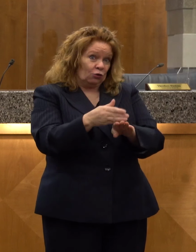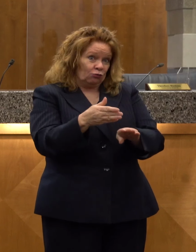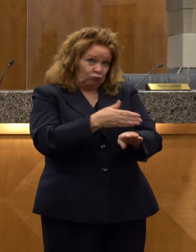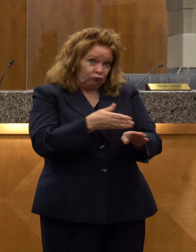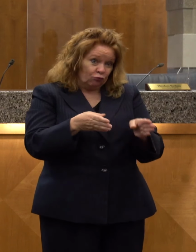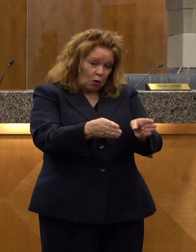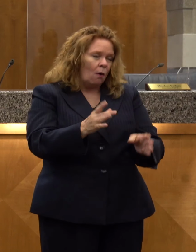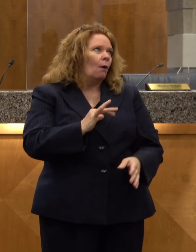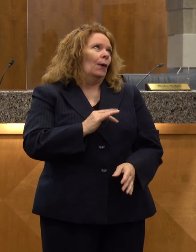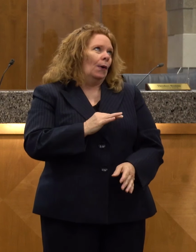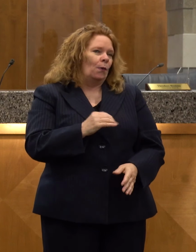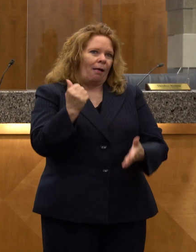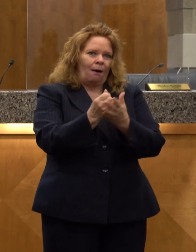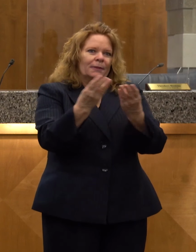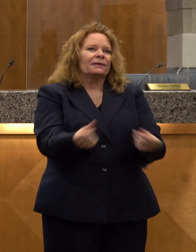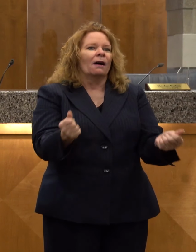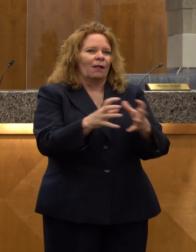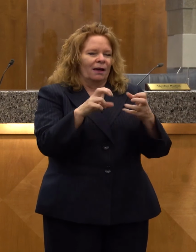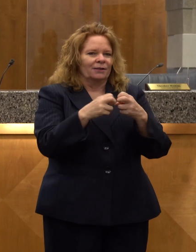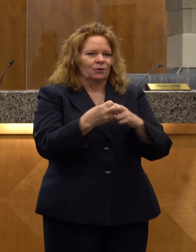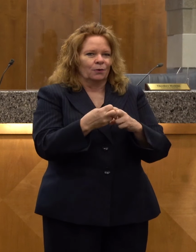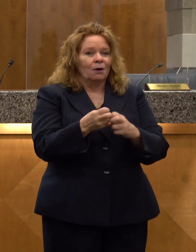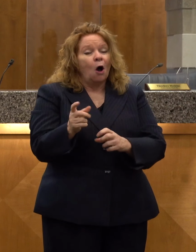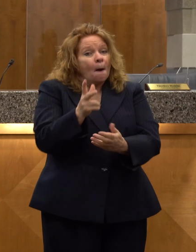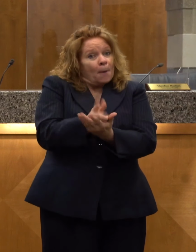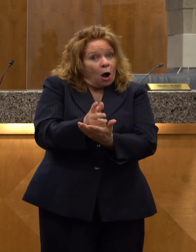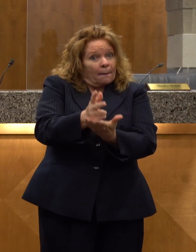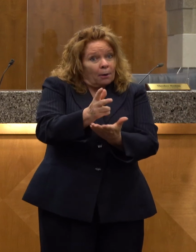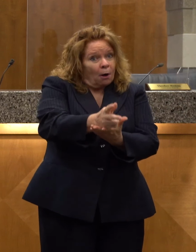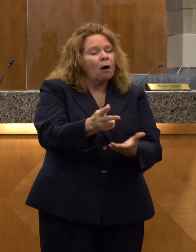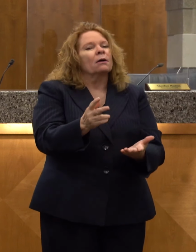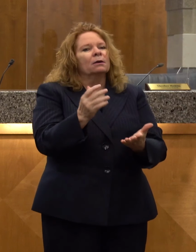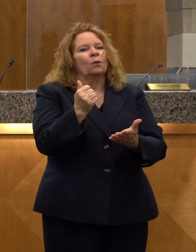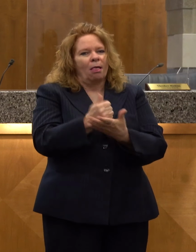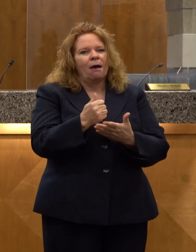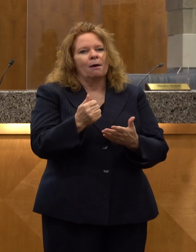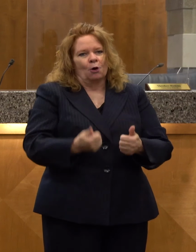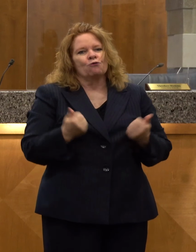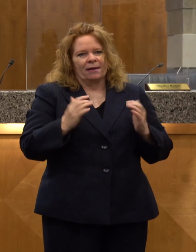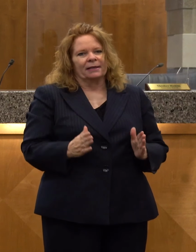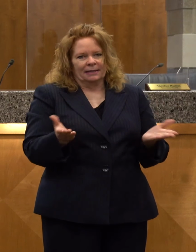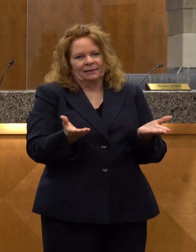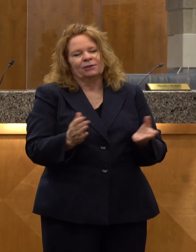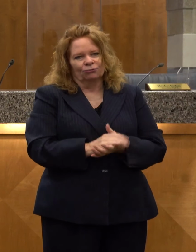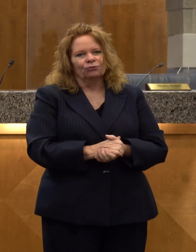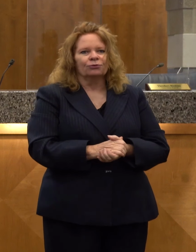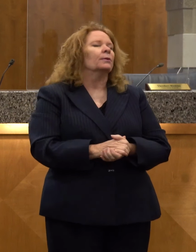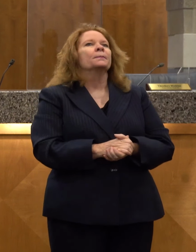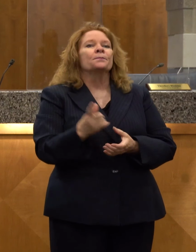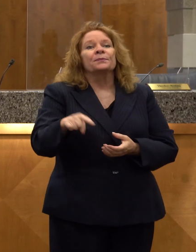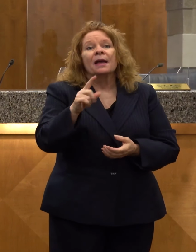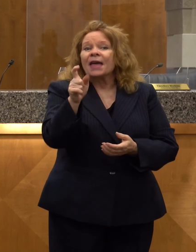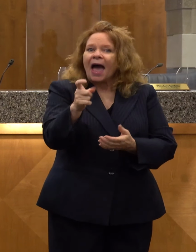really help the issue, no doubt. And then parking on the street also, that will help my resident also, because they're still gonna